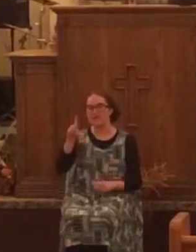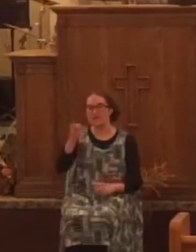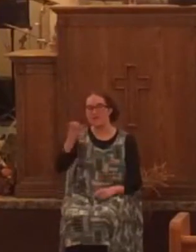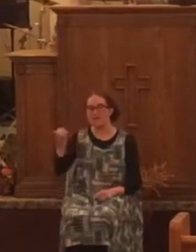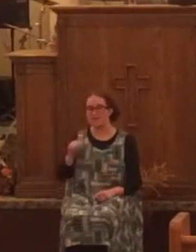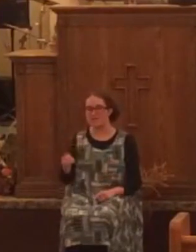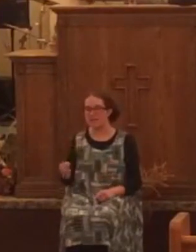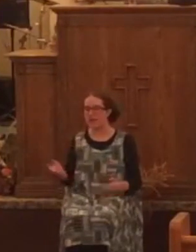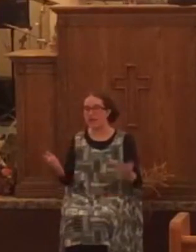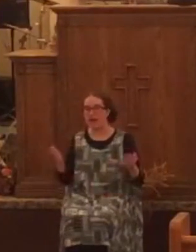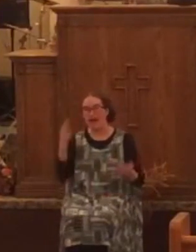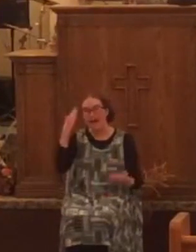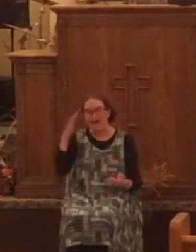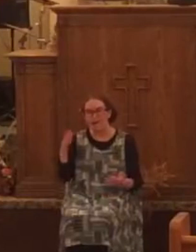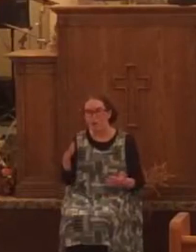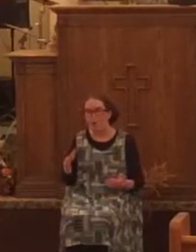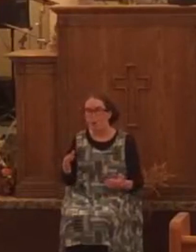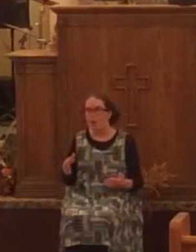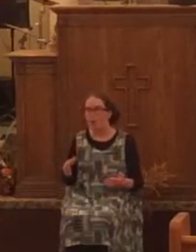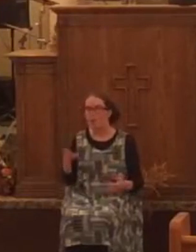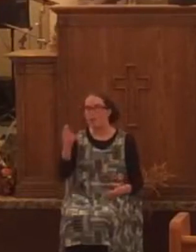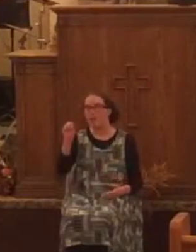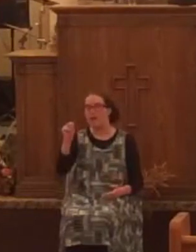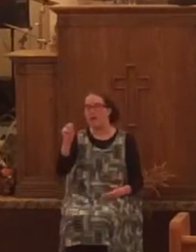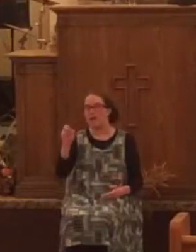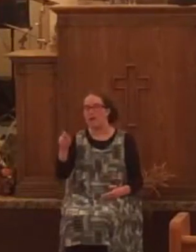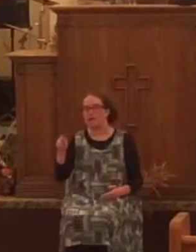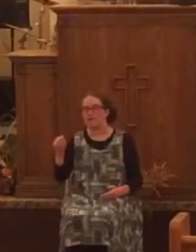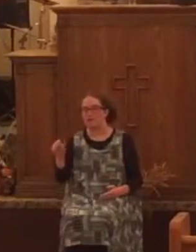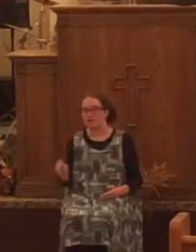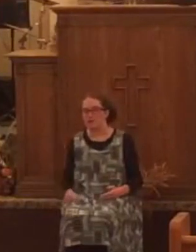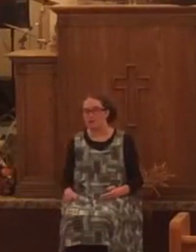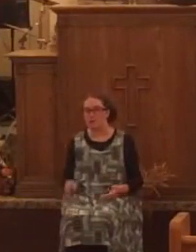it was, Jesus name Apostolic Holy Ghost filled concerts.